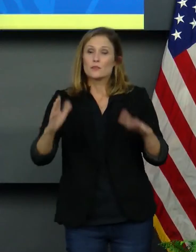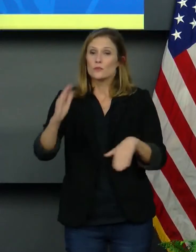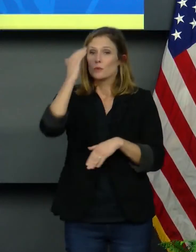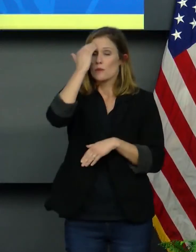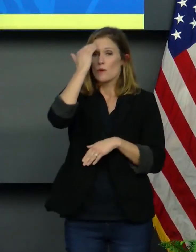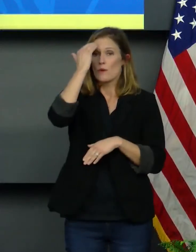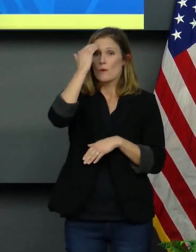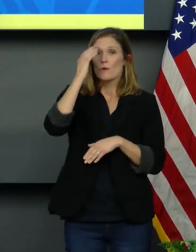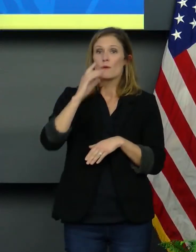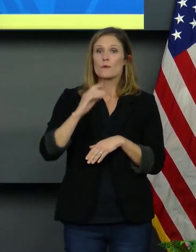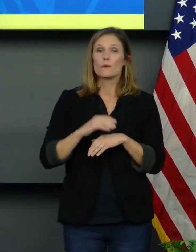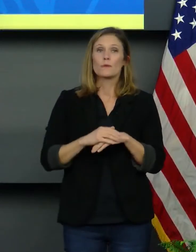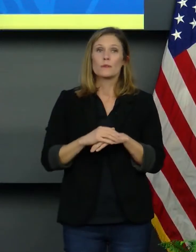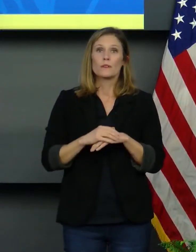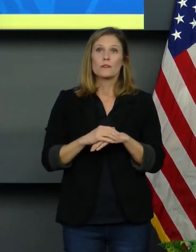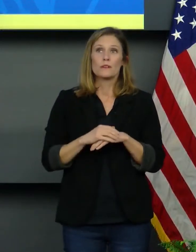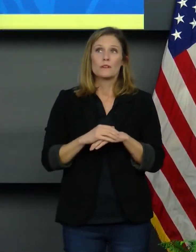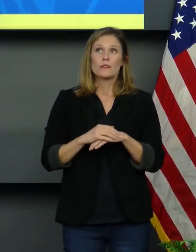know are